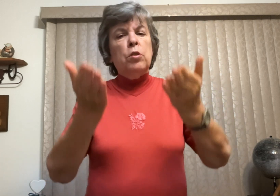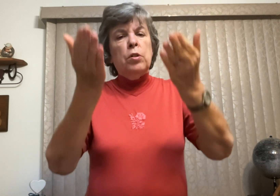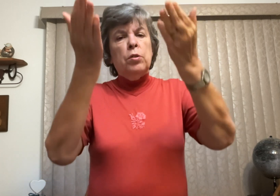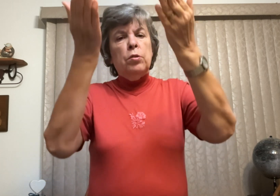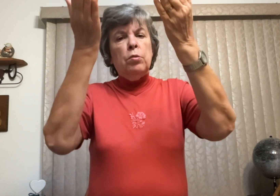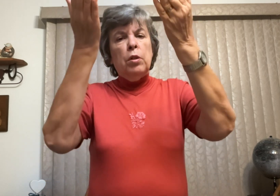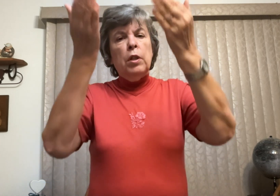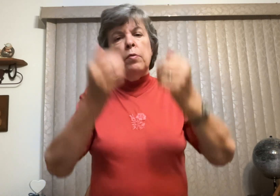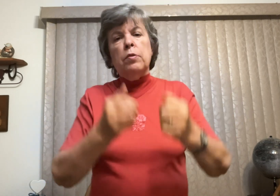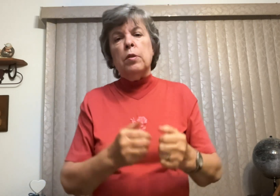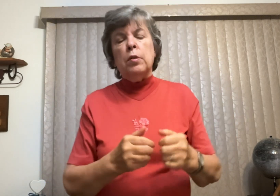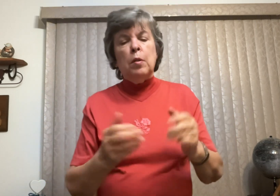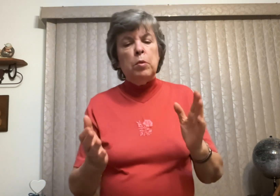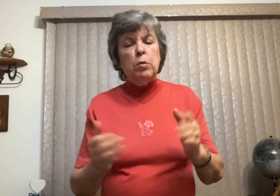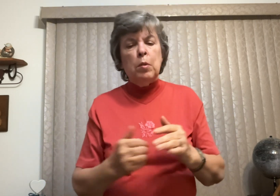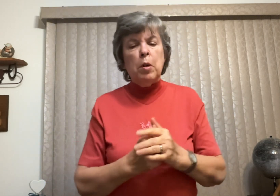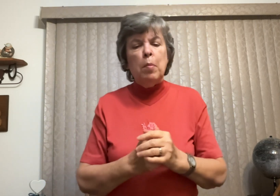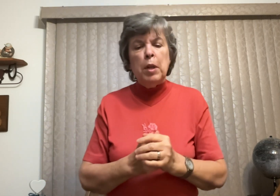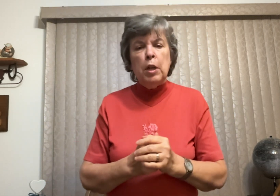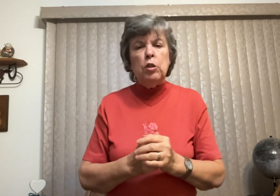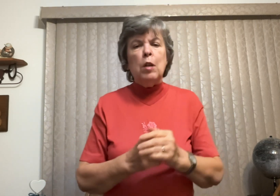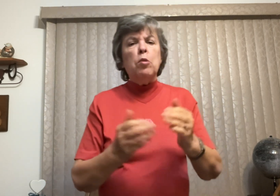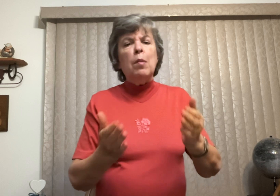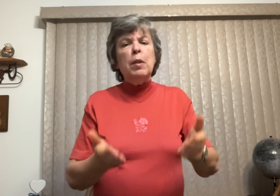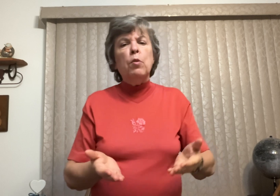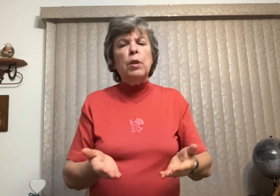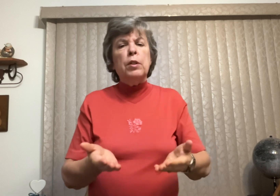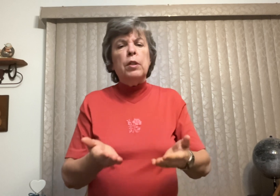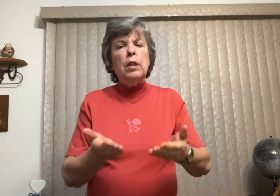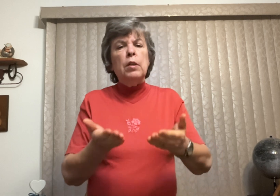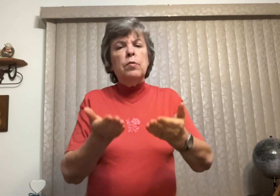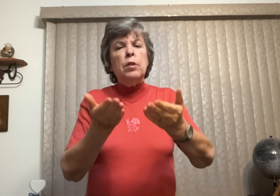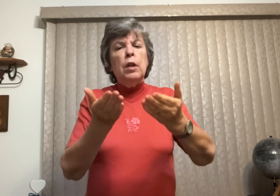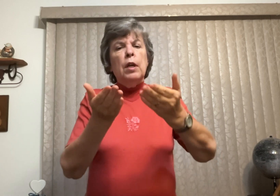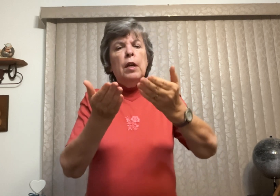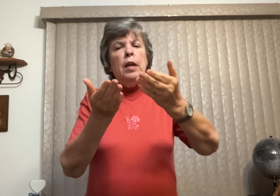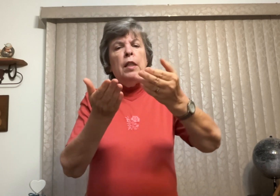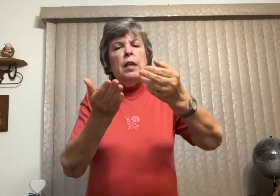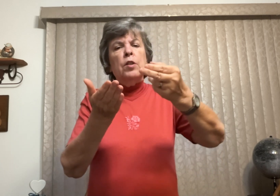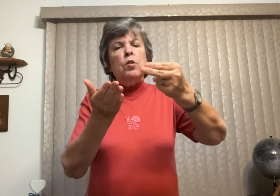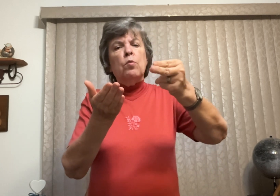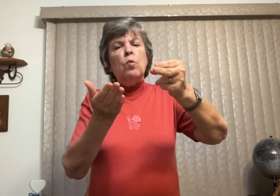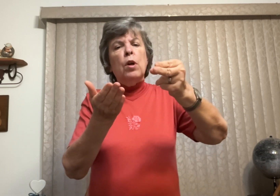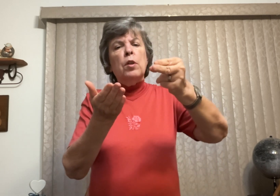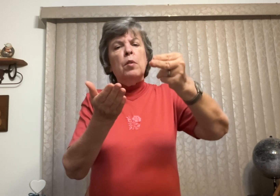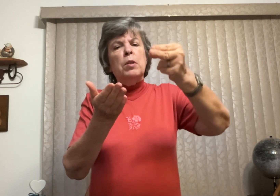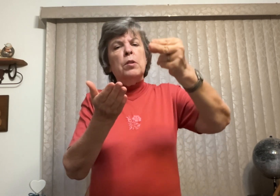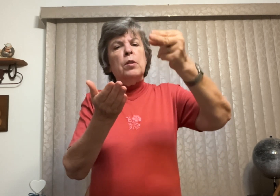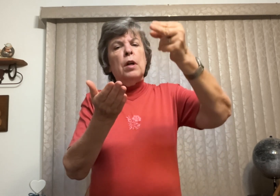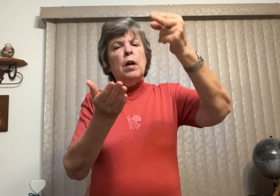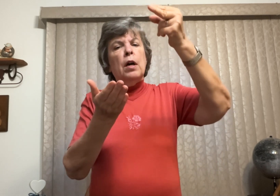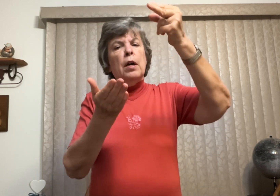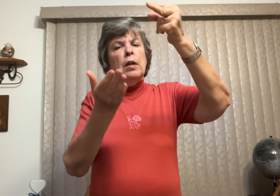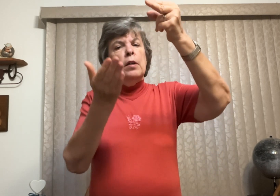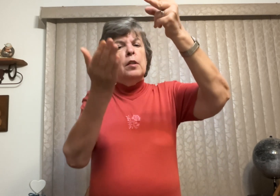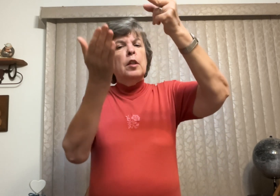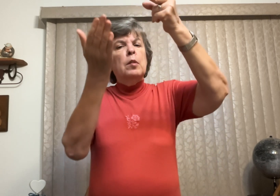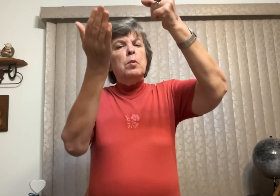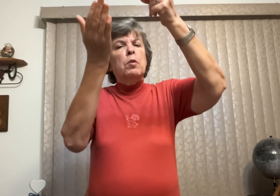just do the lift, some do some combination. I'm probably going to lift and then turn one of them into the high and keep going